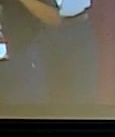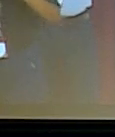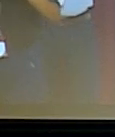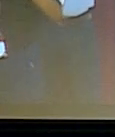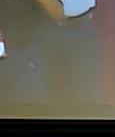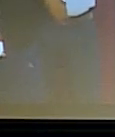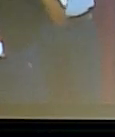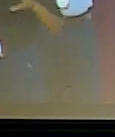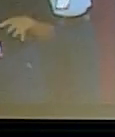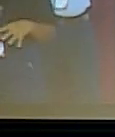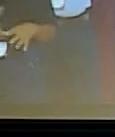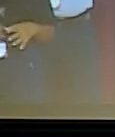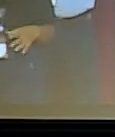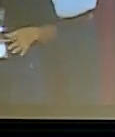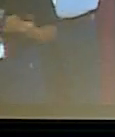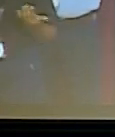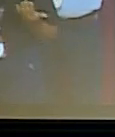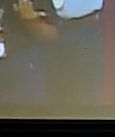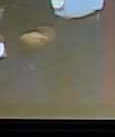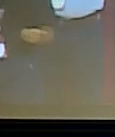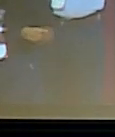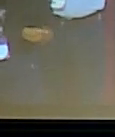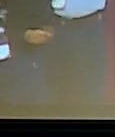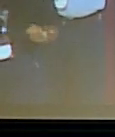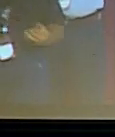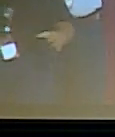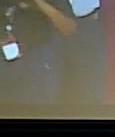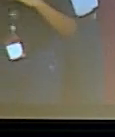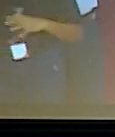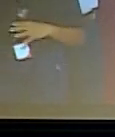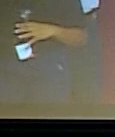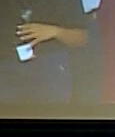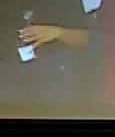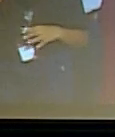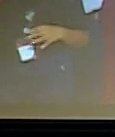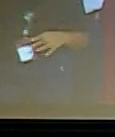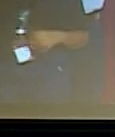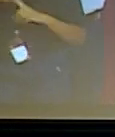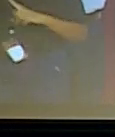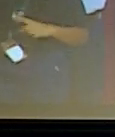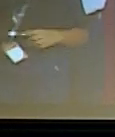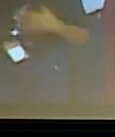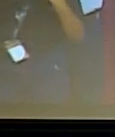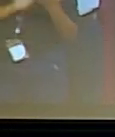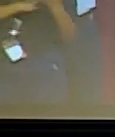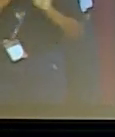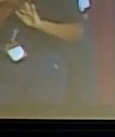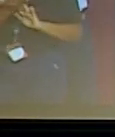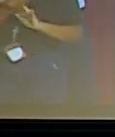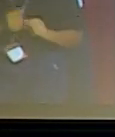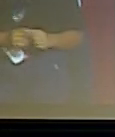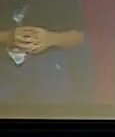the 3 boxes. So now our target character in the second box. So user have to perform the both hand motor imagery